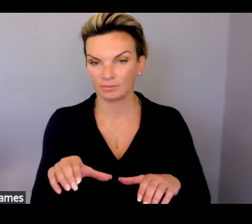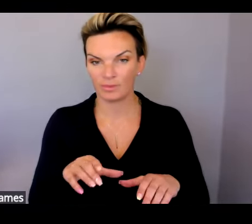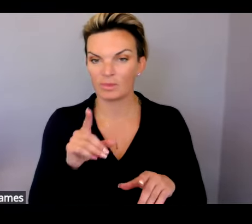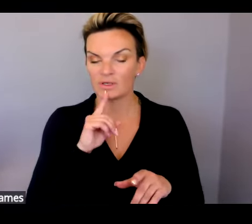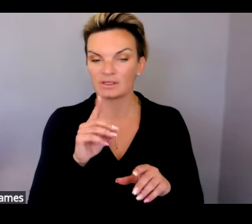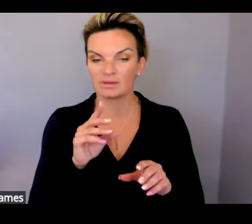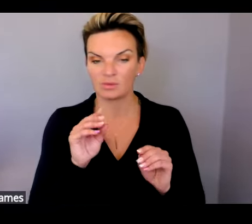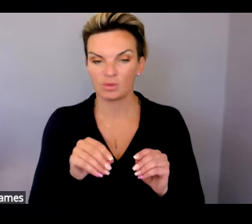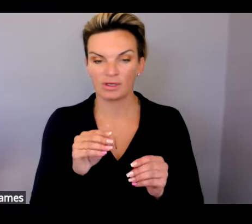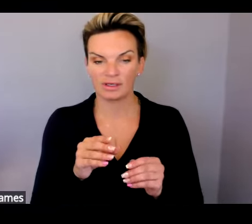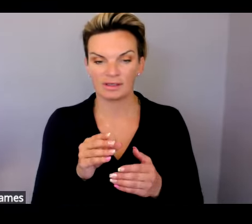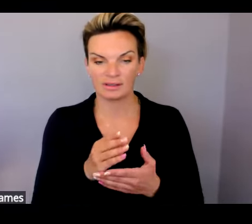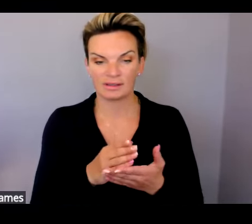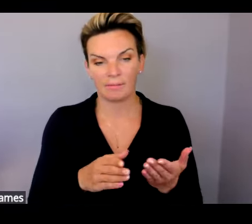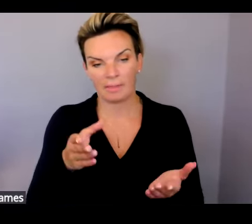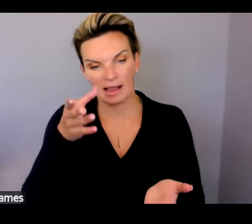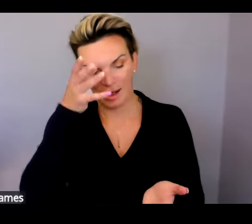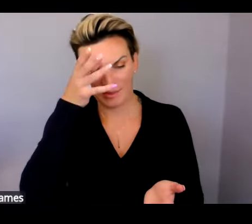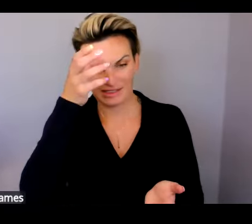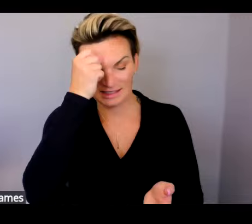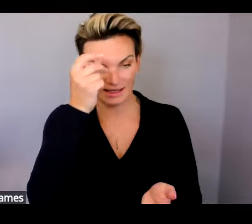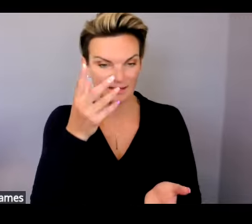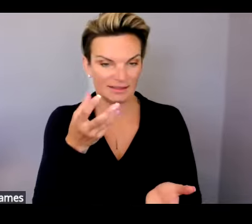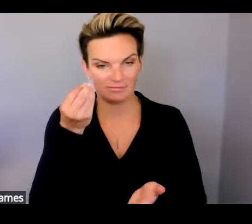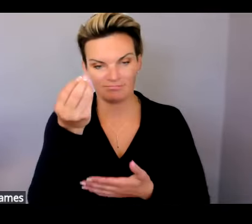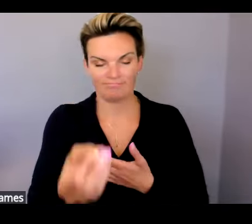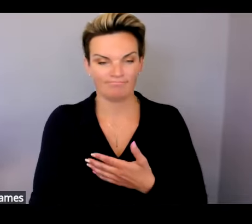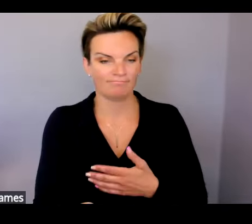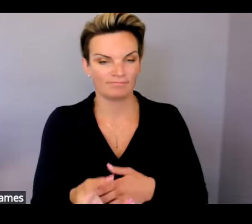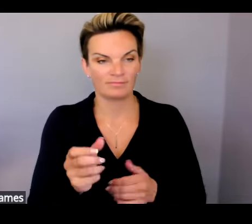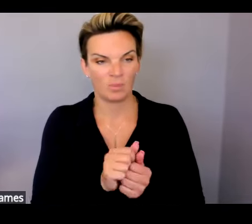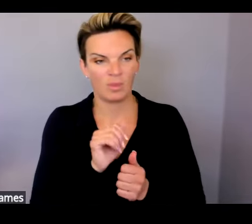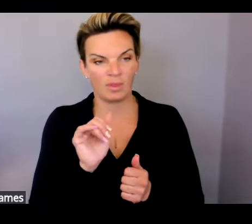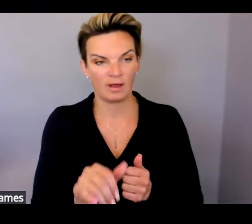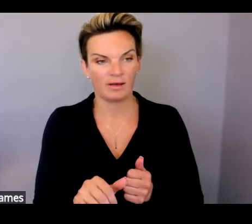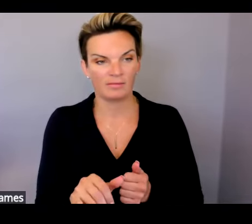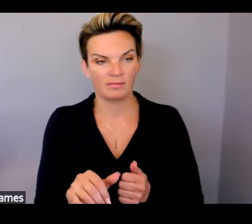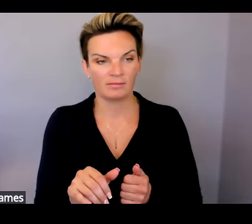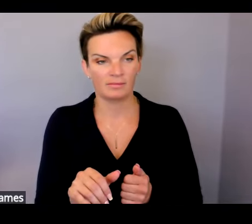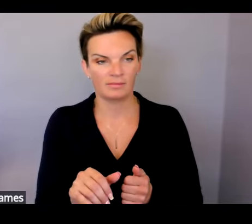common sense in, right? Right. So with that,